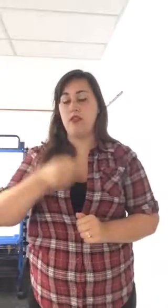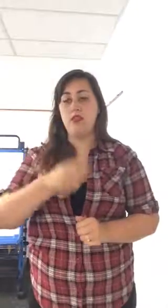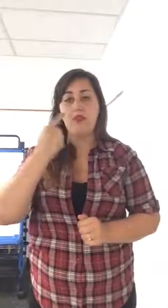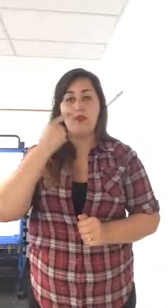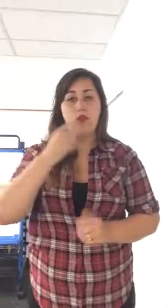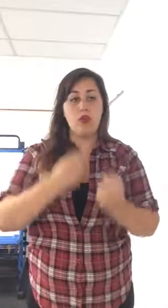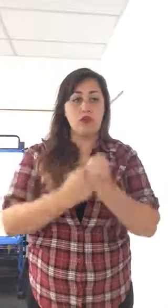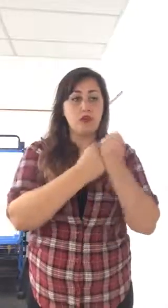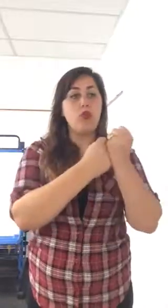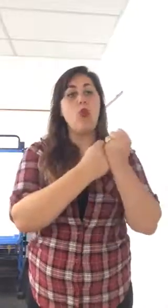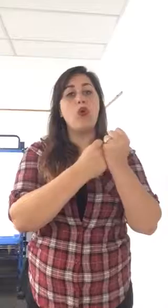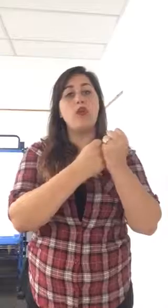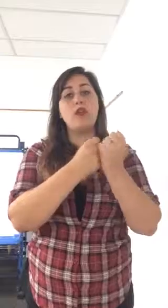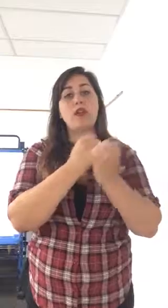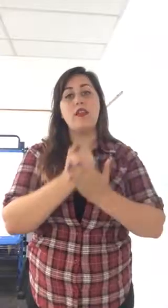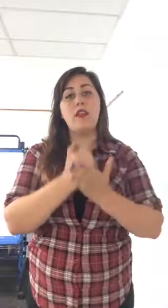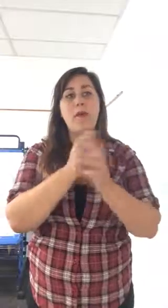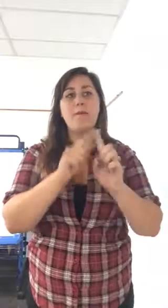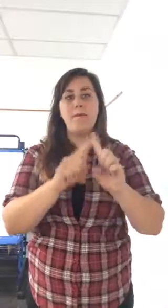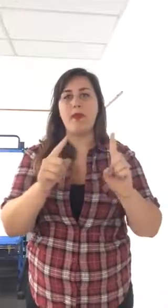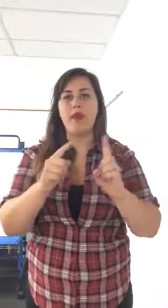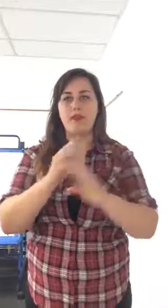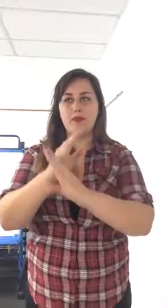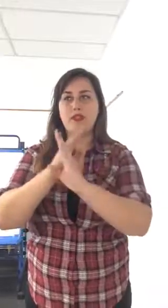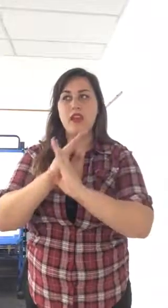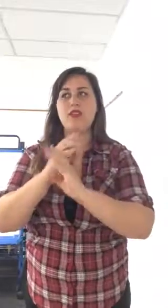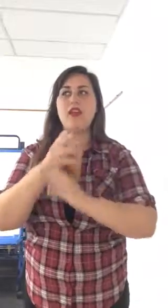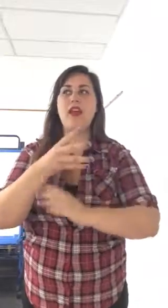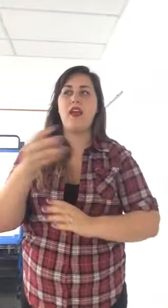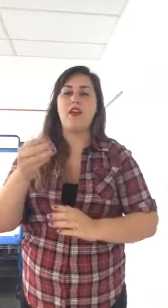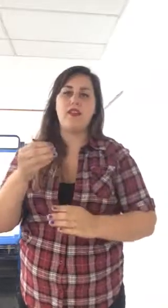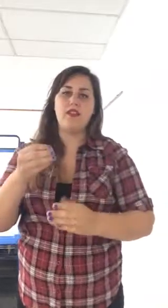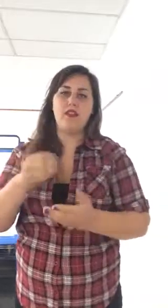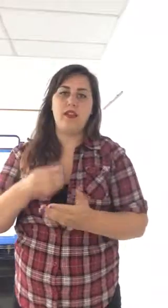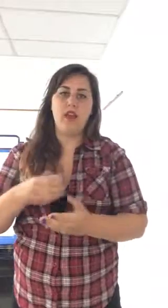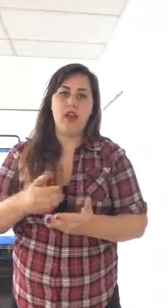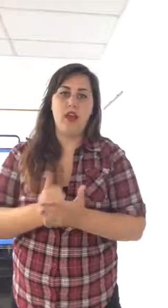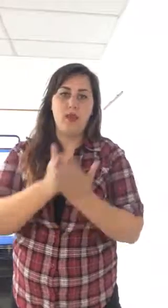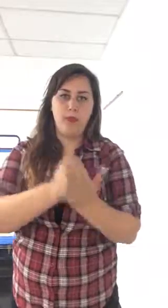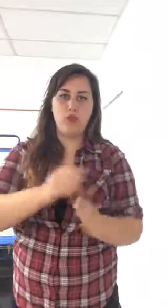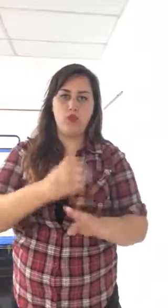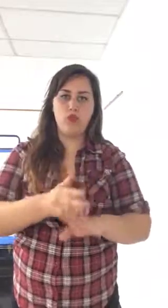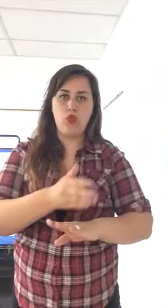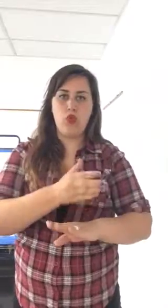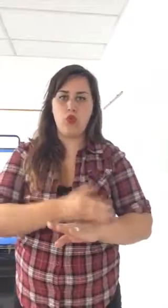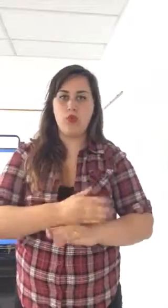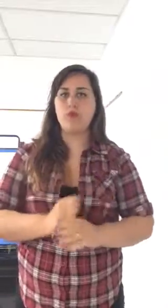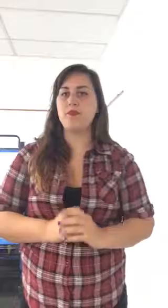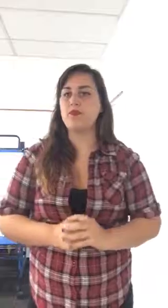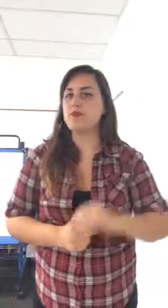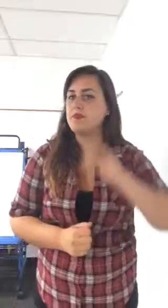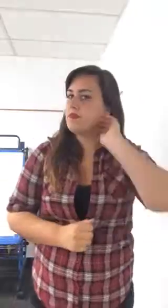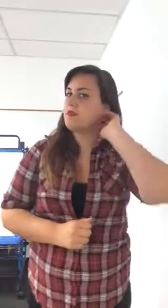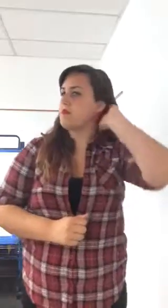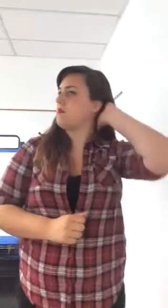and not just to protect, but it's there for repair and growth. The periosteum is really important, especially at your age, for the growth that you guys are going to go through. As your bones get